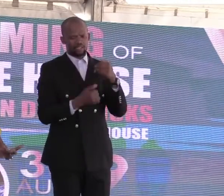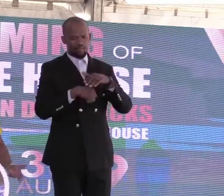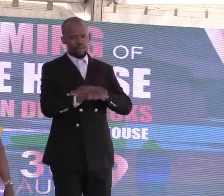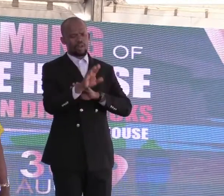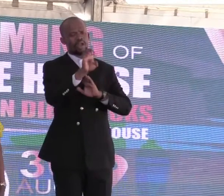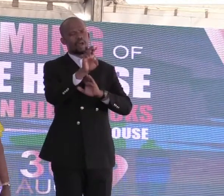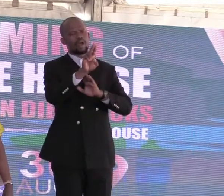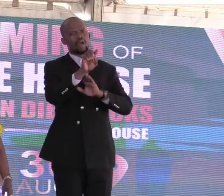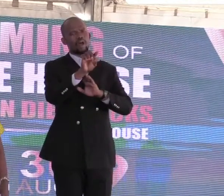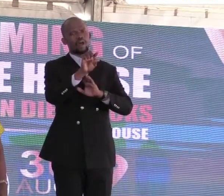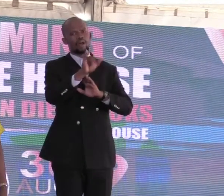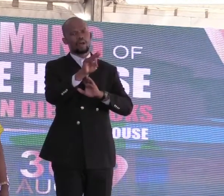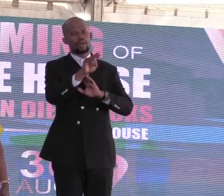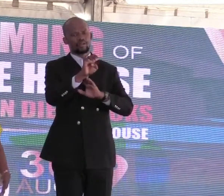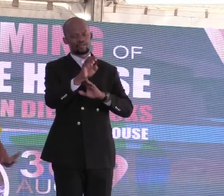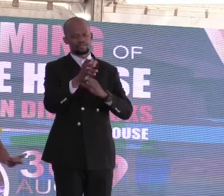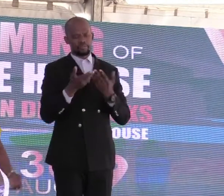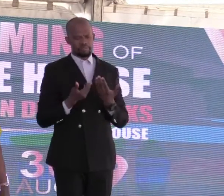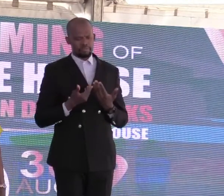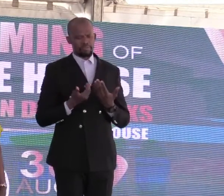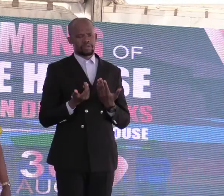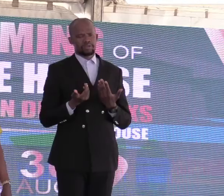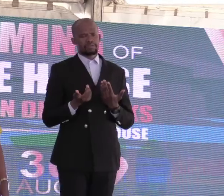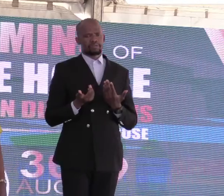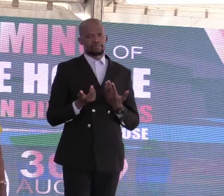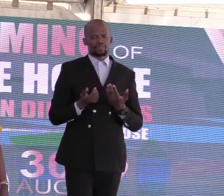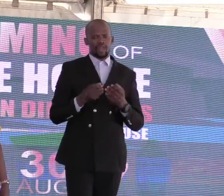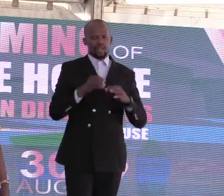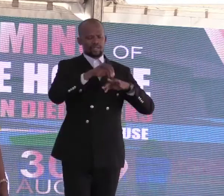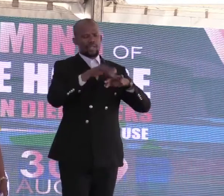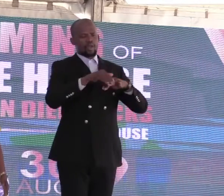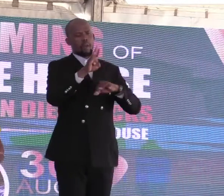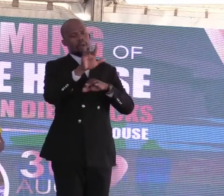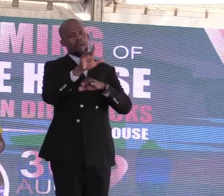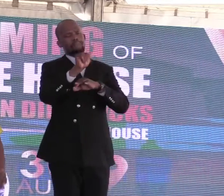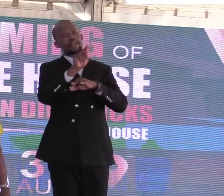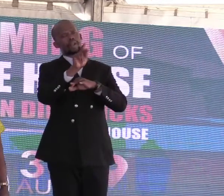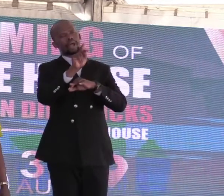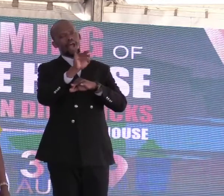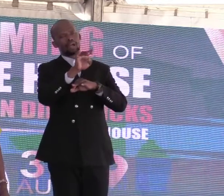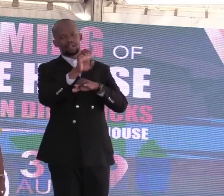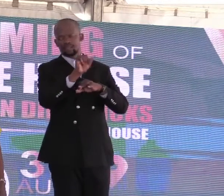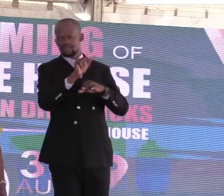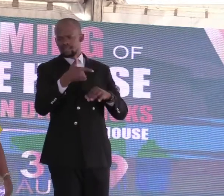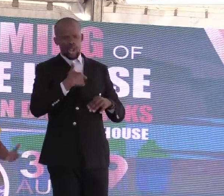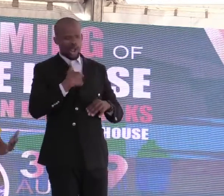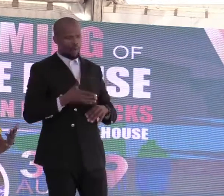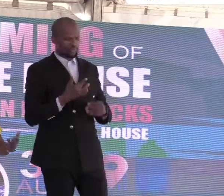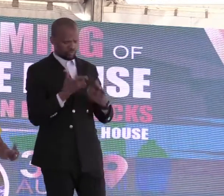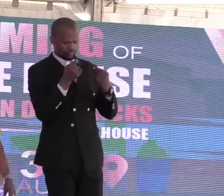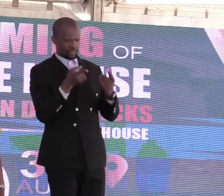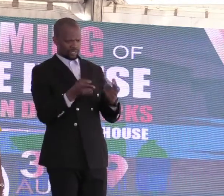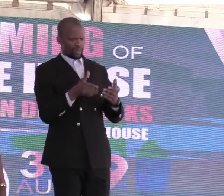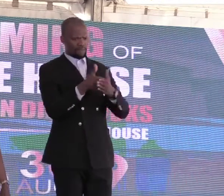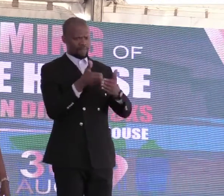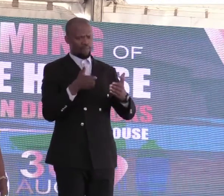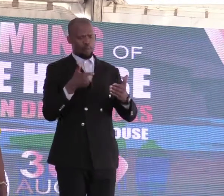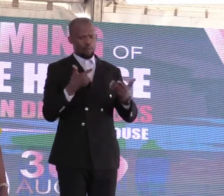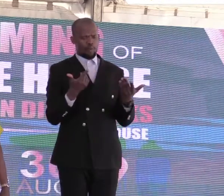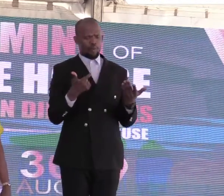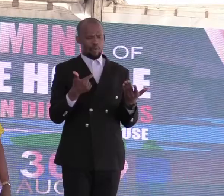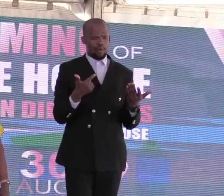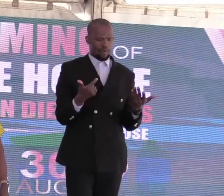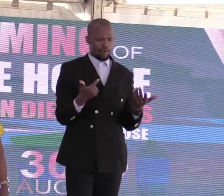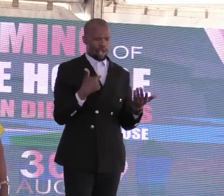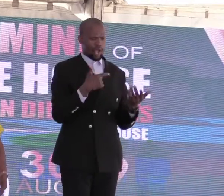Eugene, Mrs. Plankis, Nee Bailey. I need to do this before I go forth